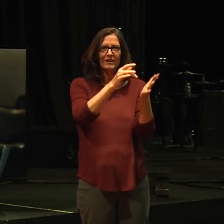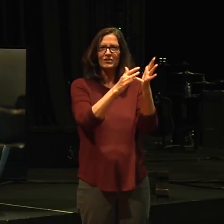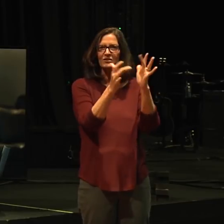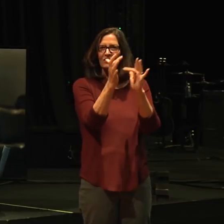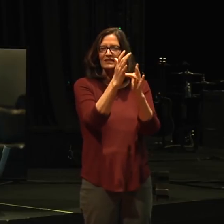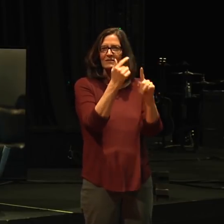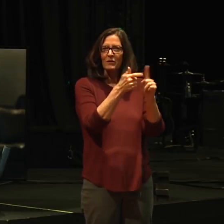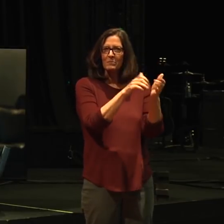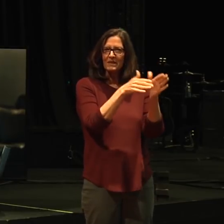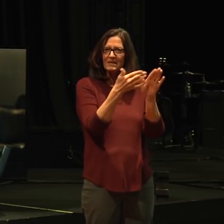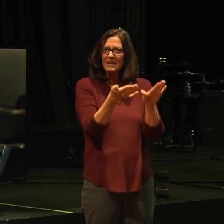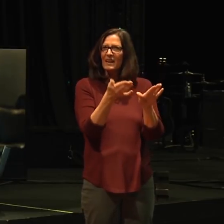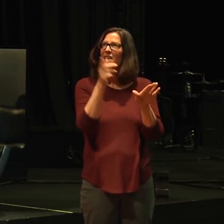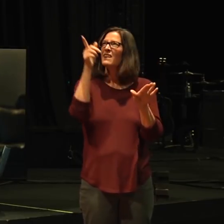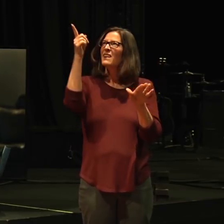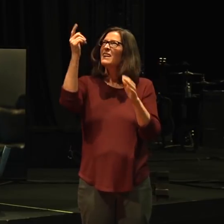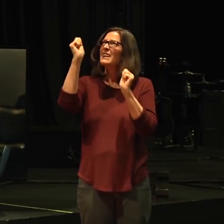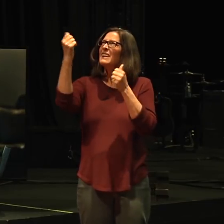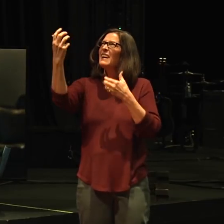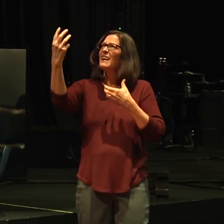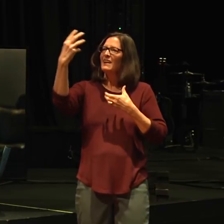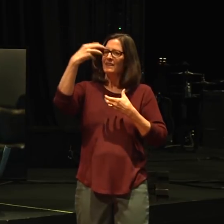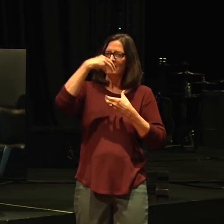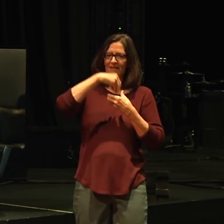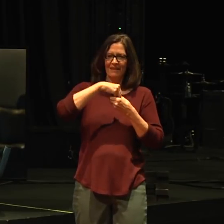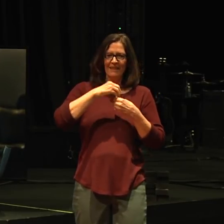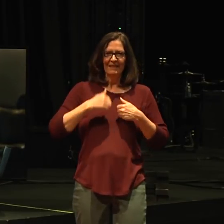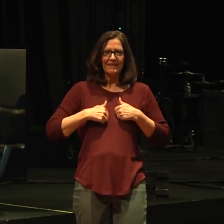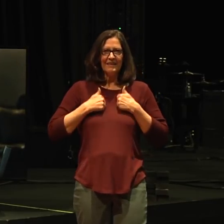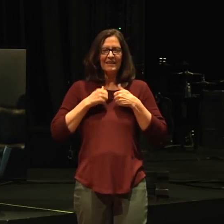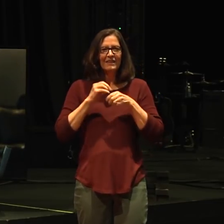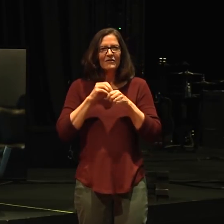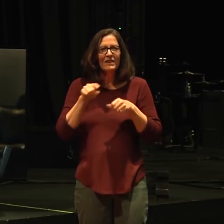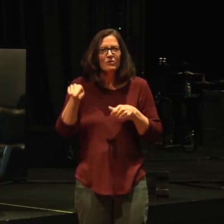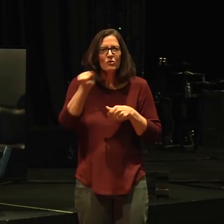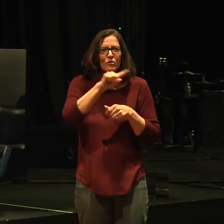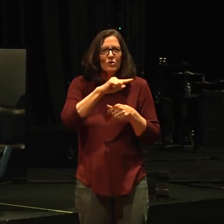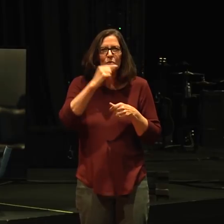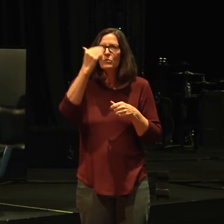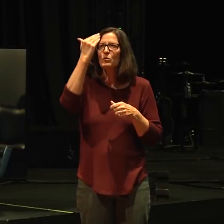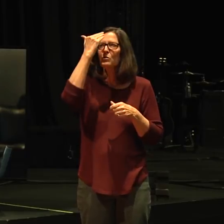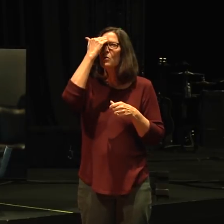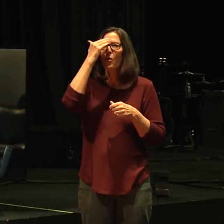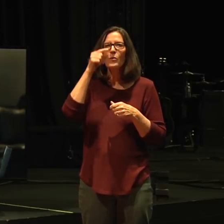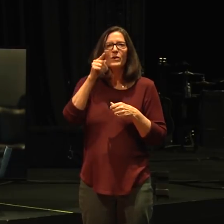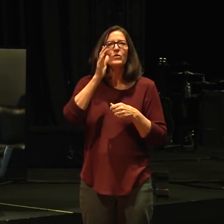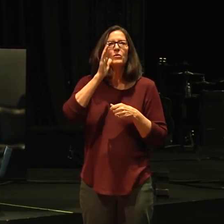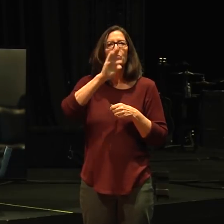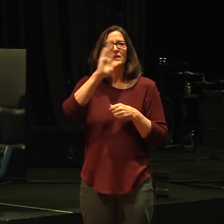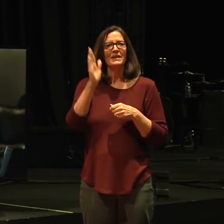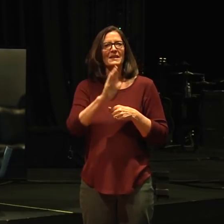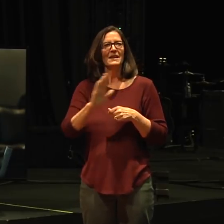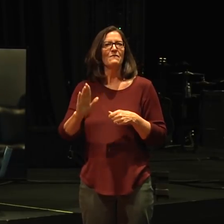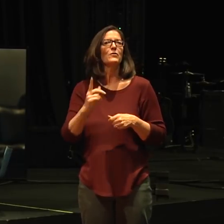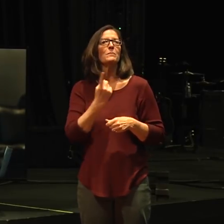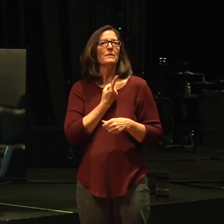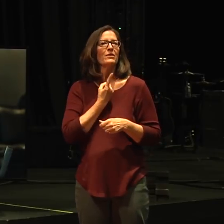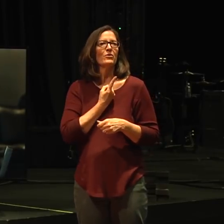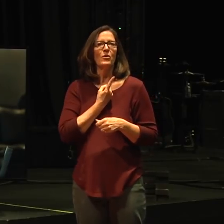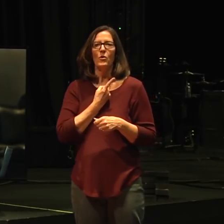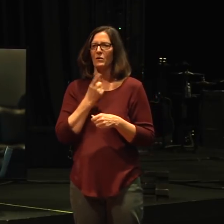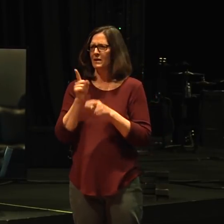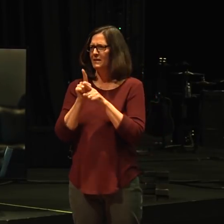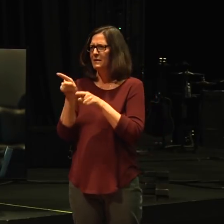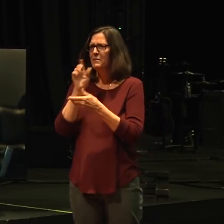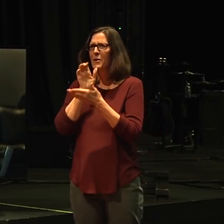live inside of you and walk through life with you in that same power, and knowing that you're never alone. Like Robin said, I'm never alone, I'm